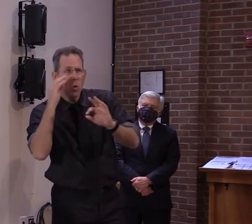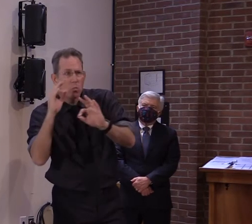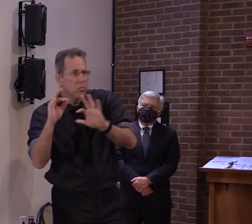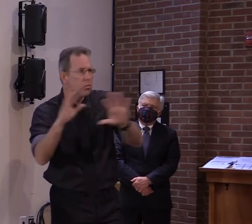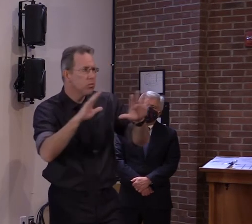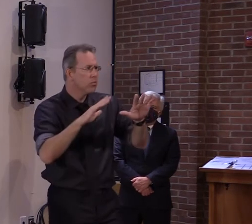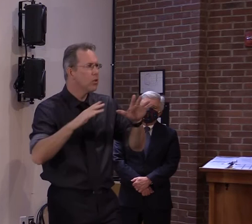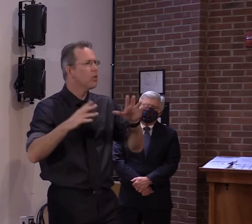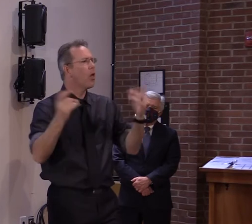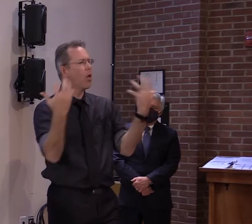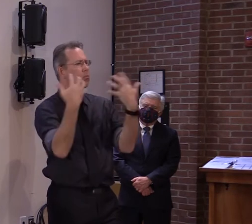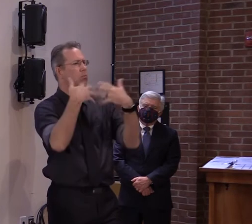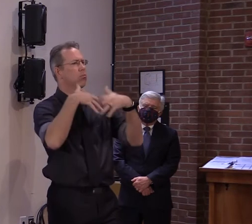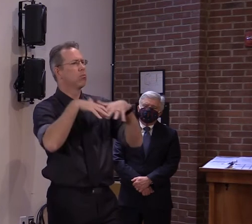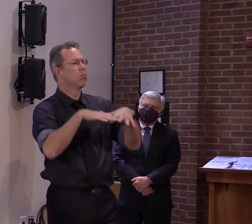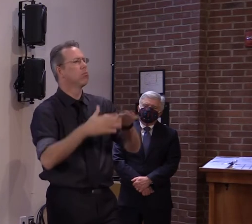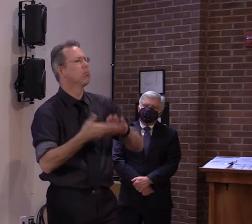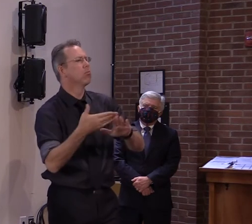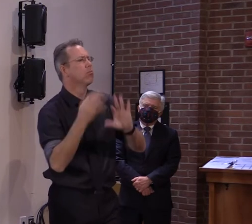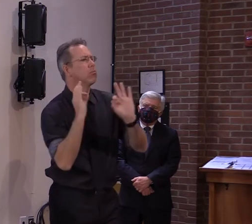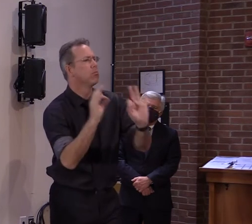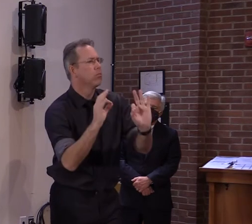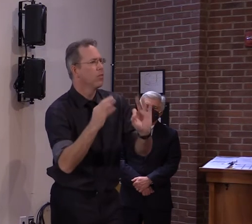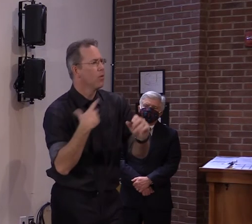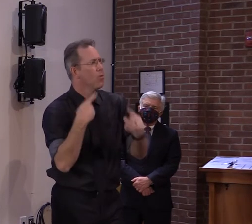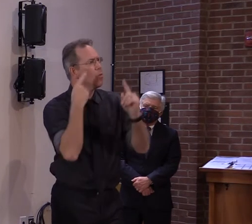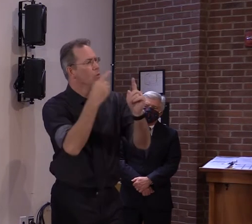But these are tough choices.